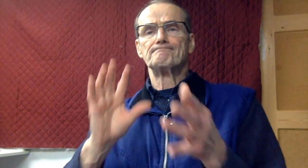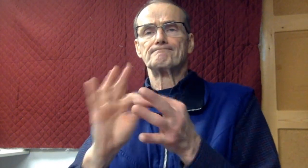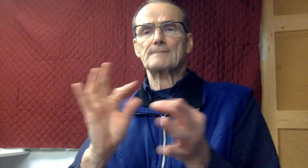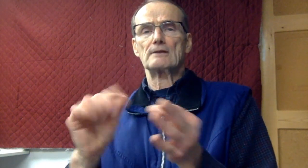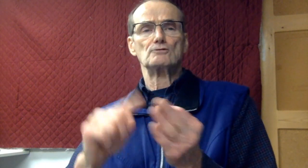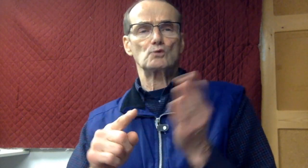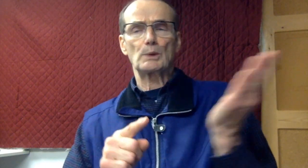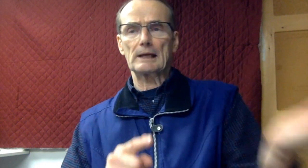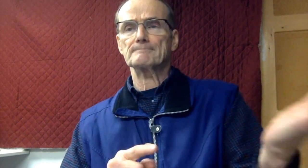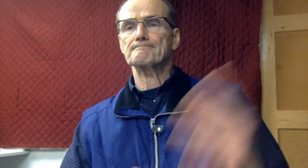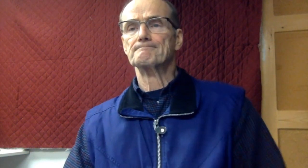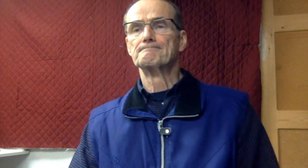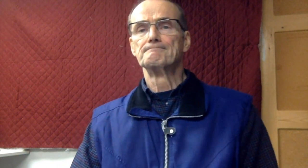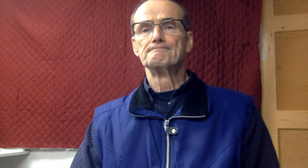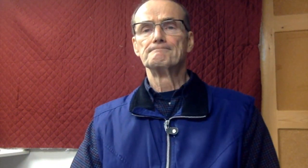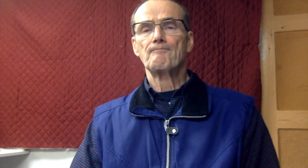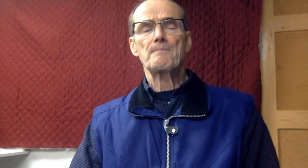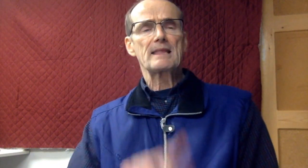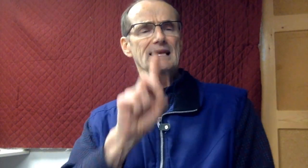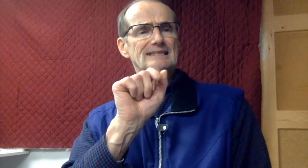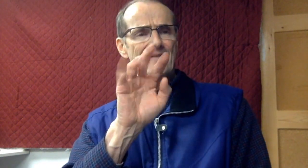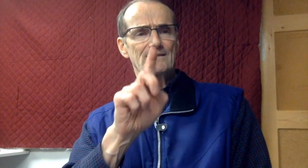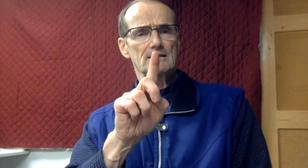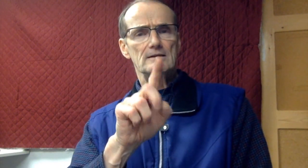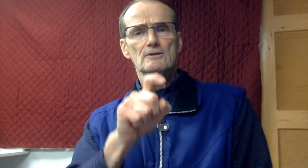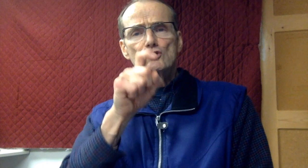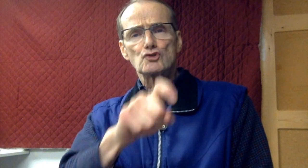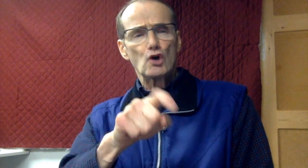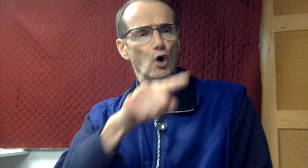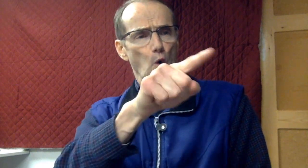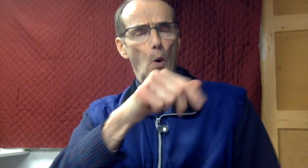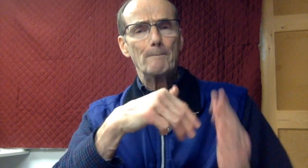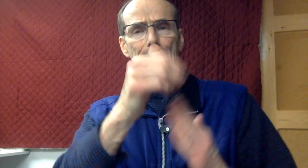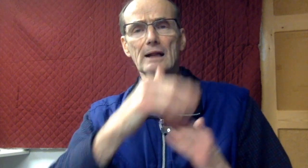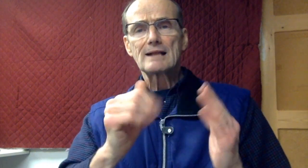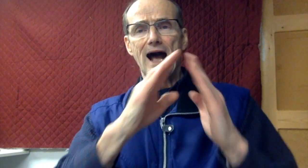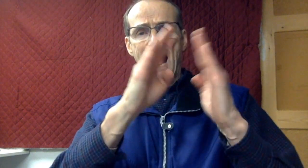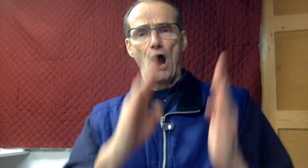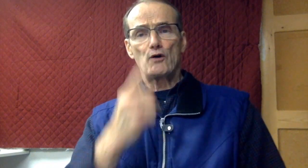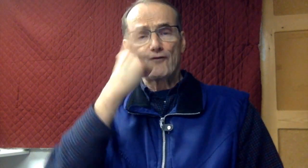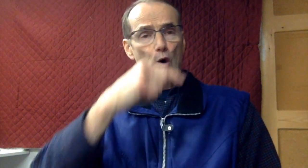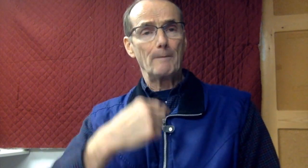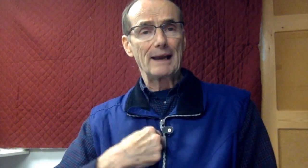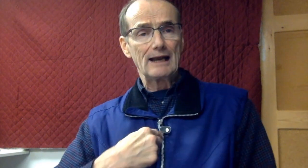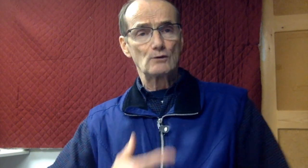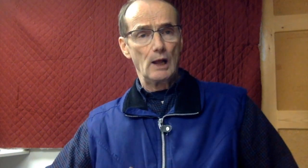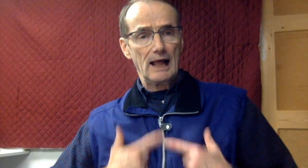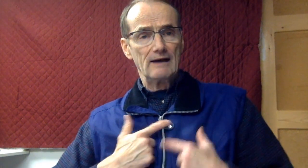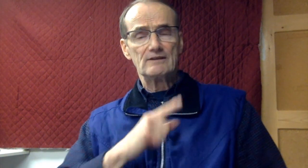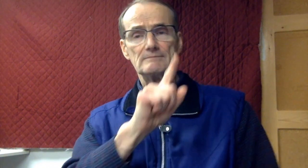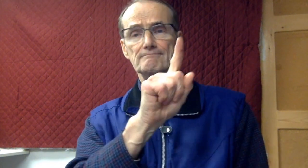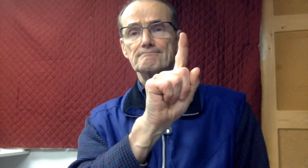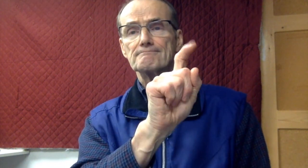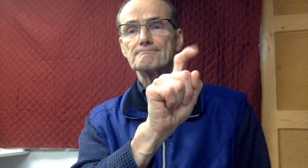Go tell my servant David, Thus says the Lord,